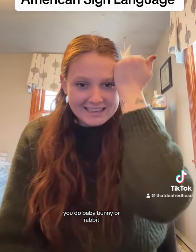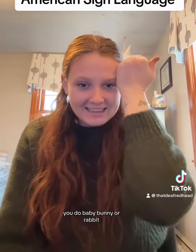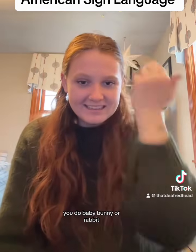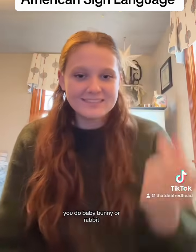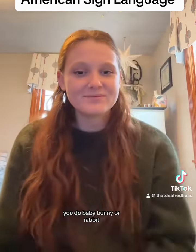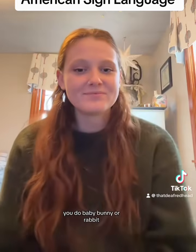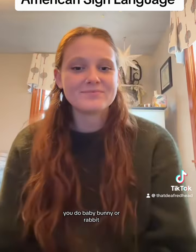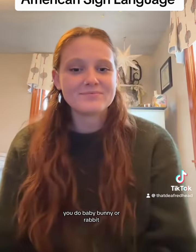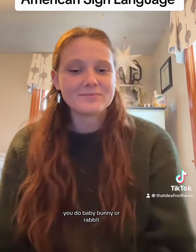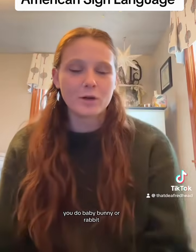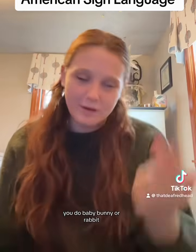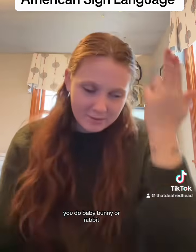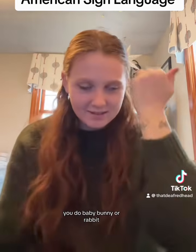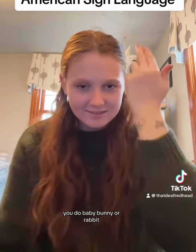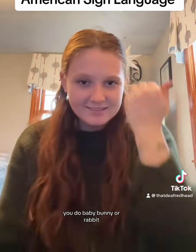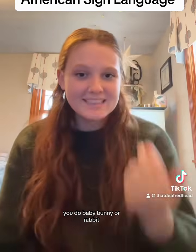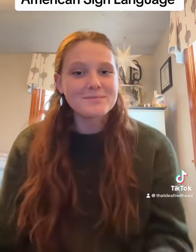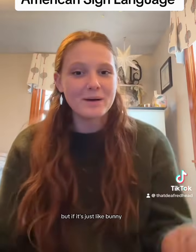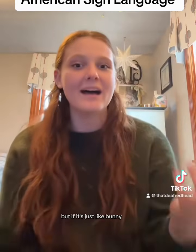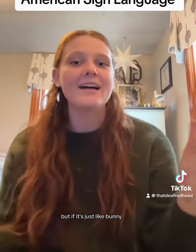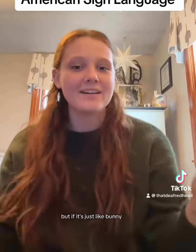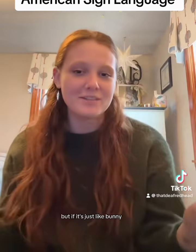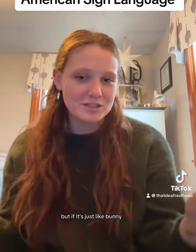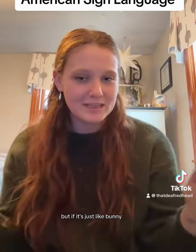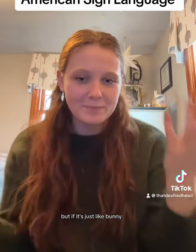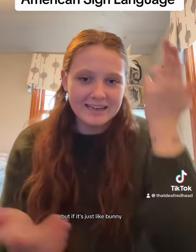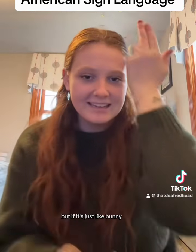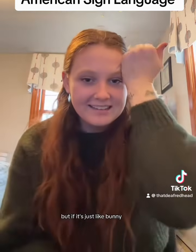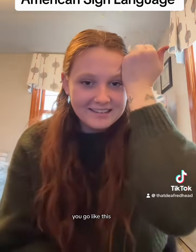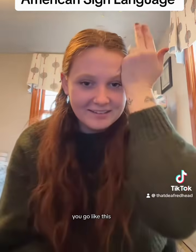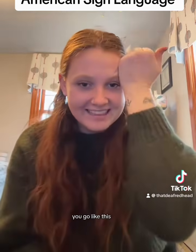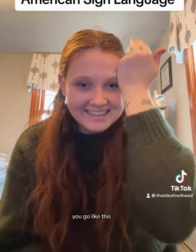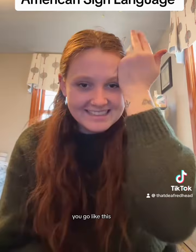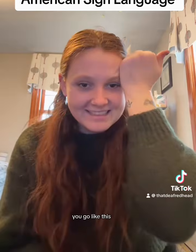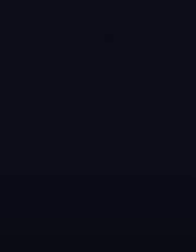bunny or rabbit. But if it's just like bunny, you go like this.